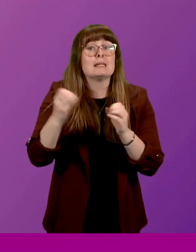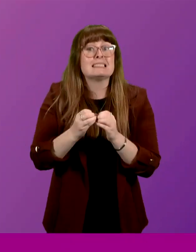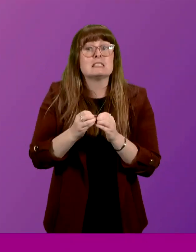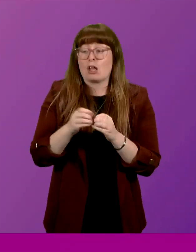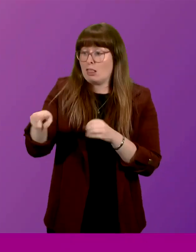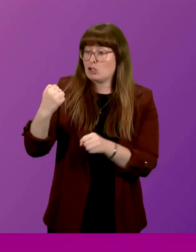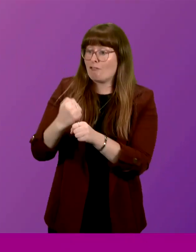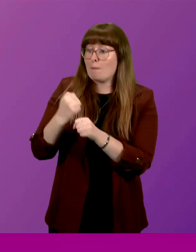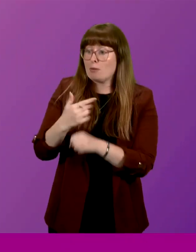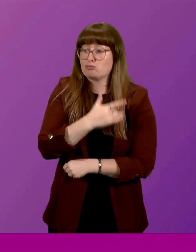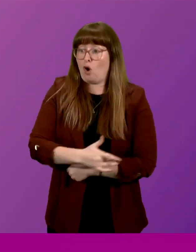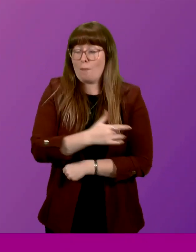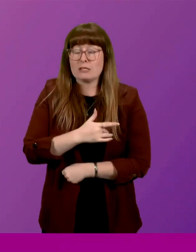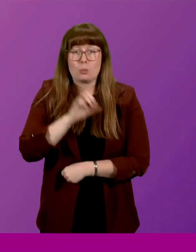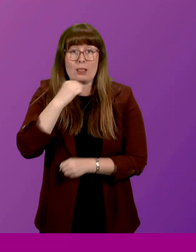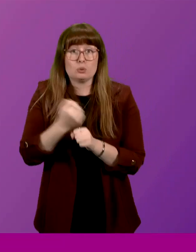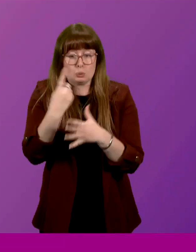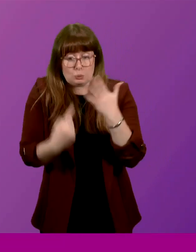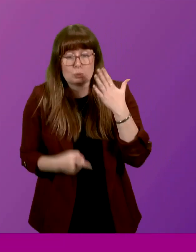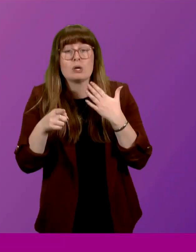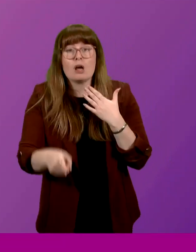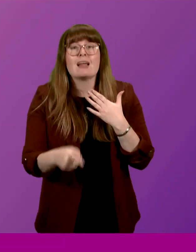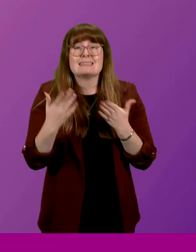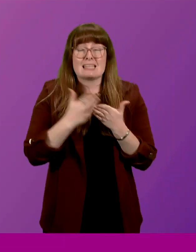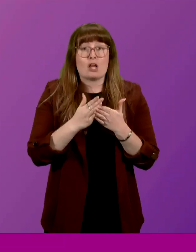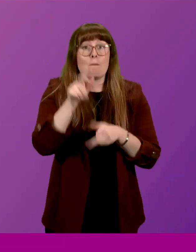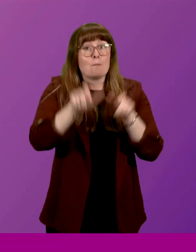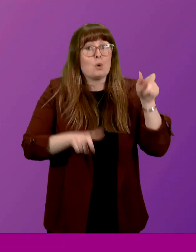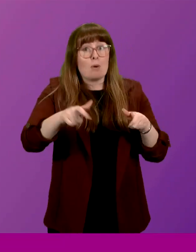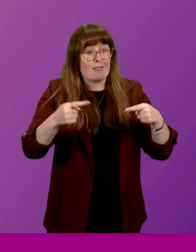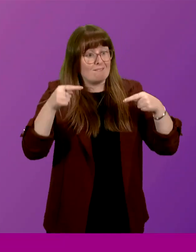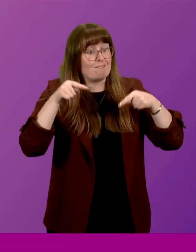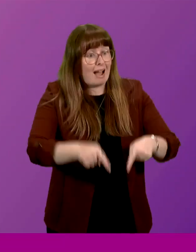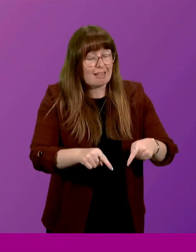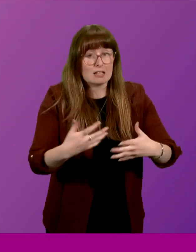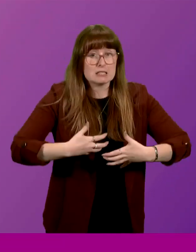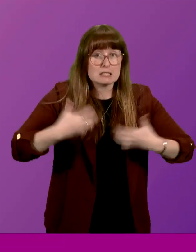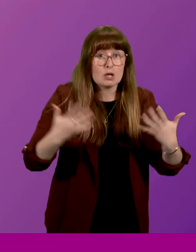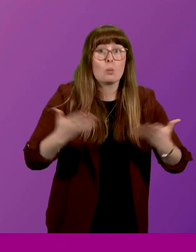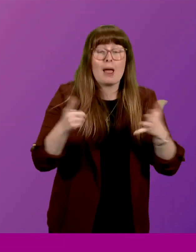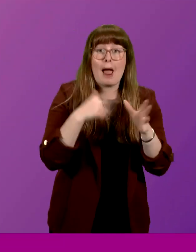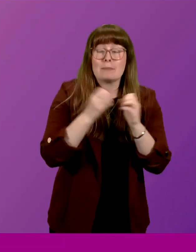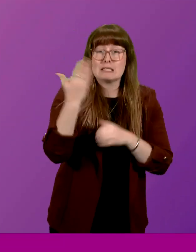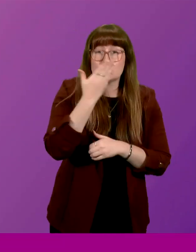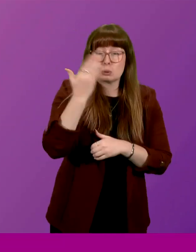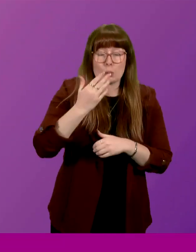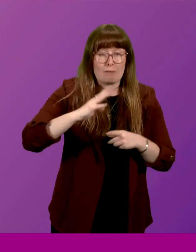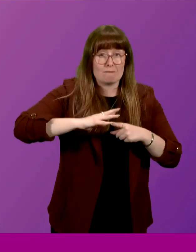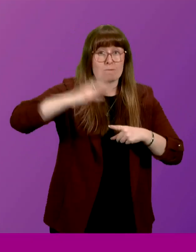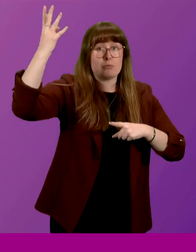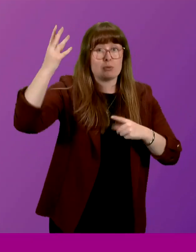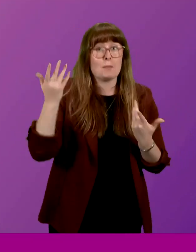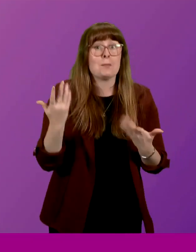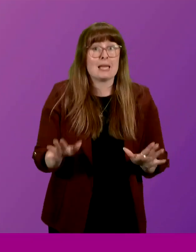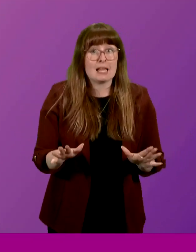government, hard-hitting figures show that incidents of pupil violence in Aberdeen schools have quadrupled, whilst across the city the number